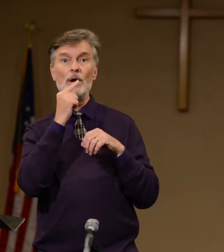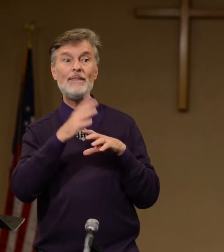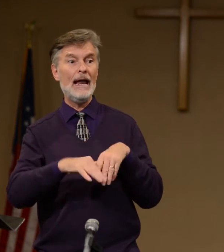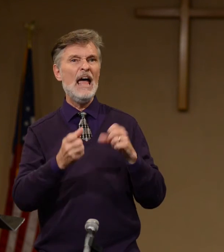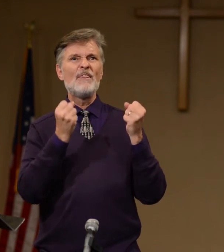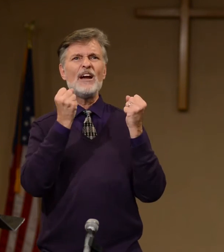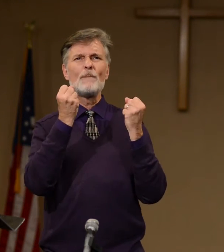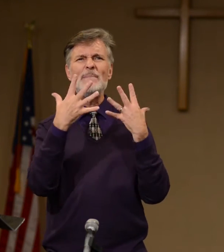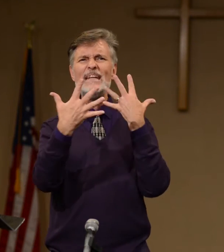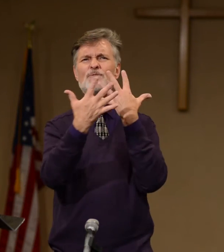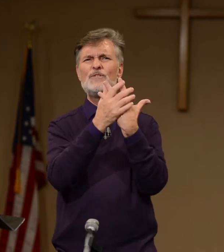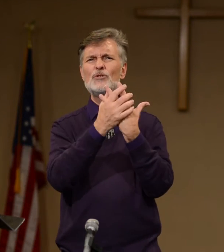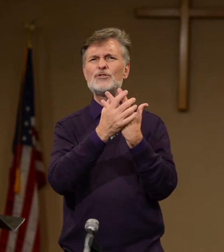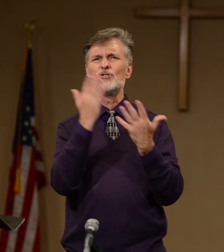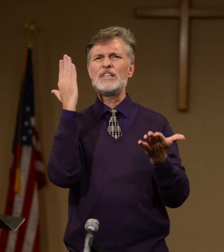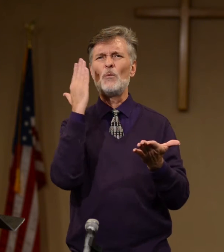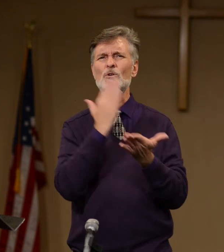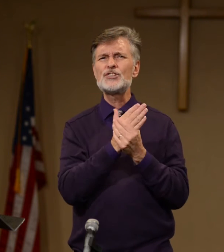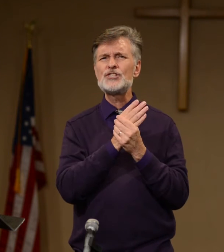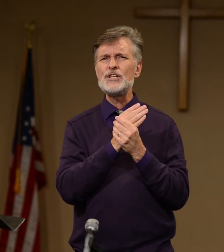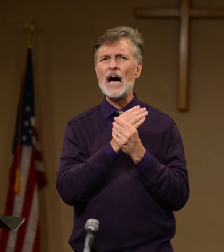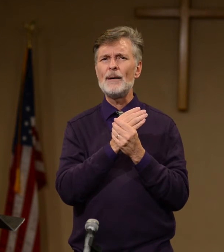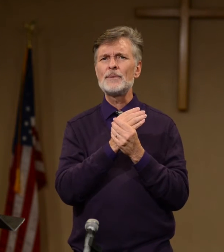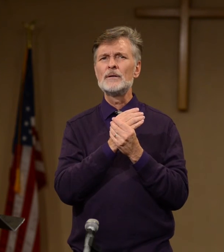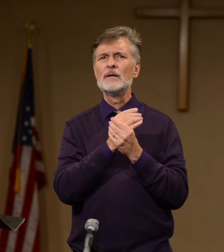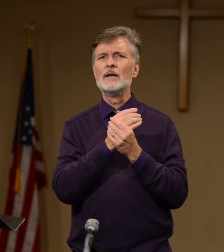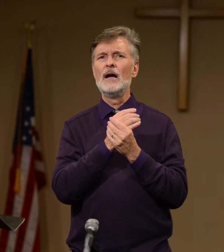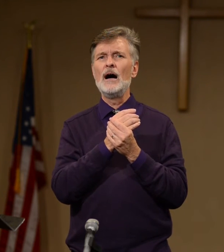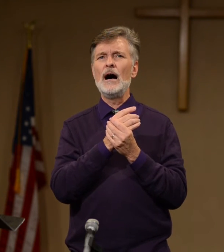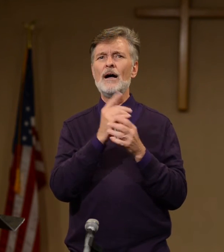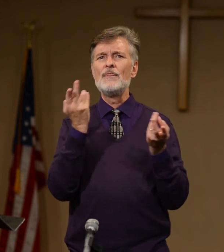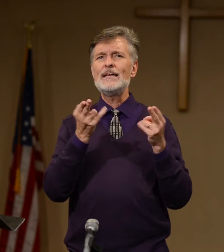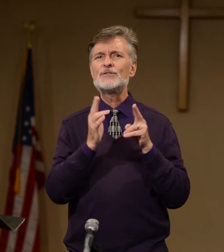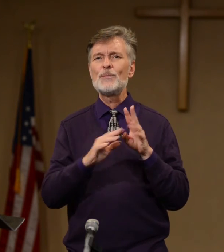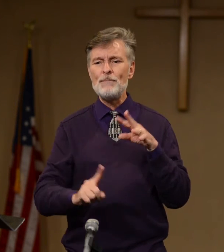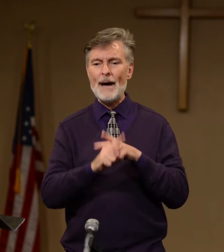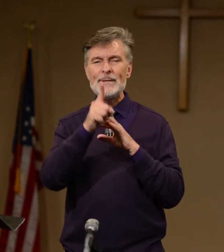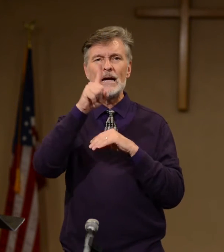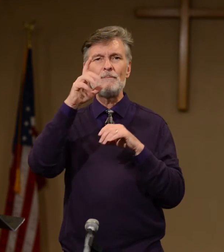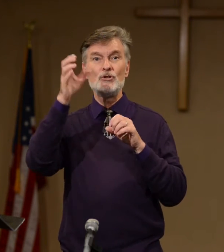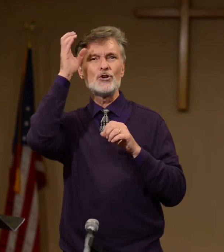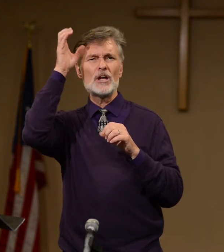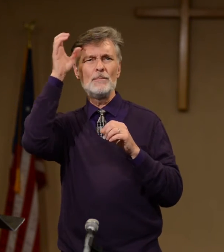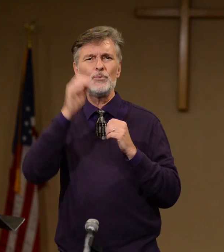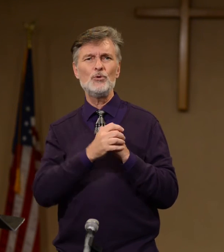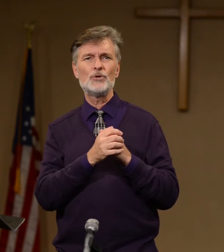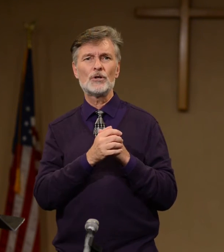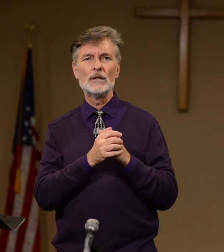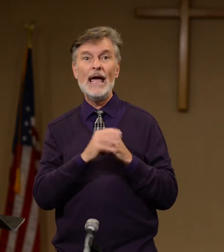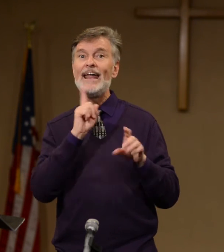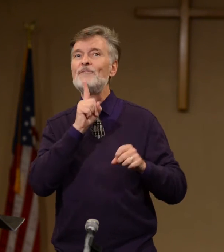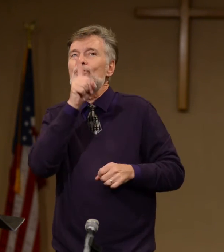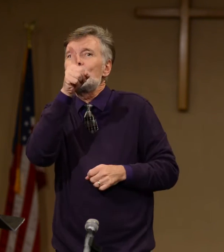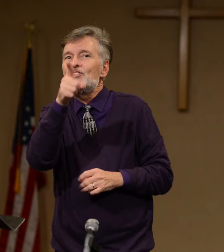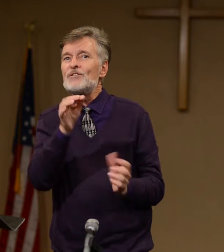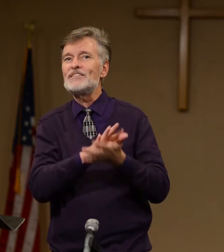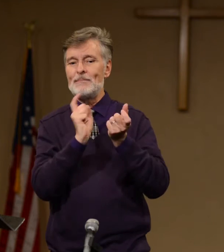that they are many filters that will stop things from popping up on your computer. And if you're serious about